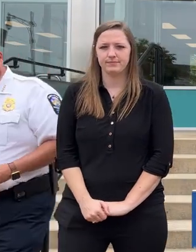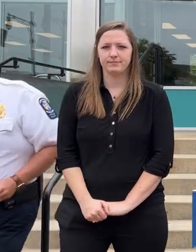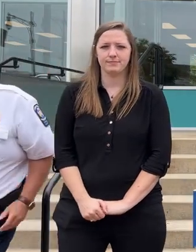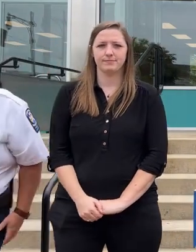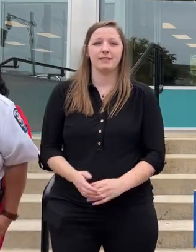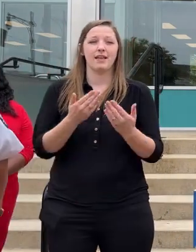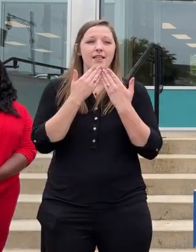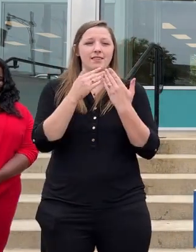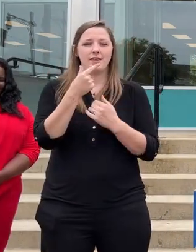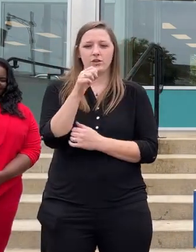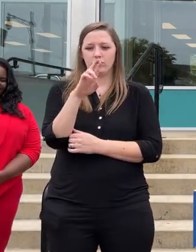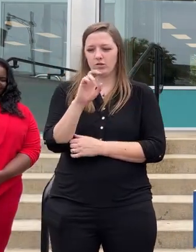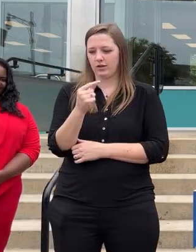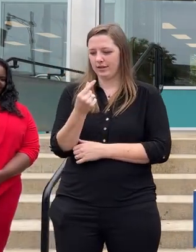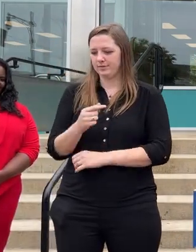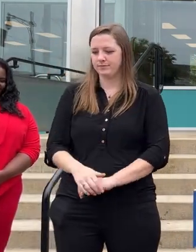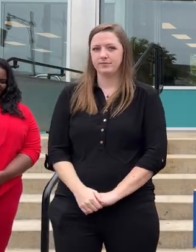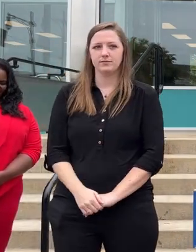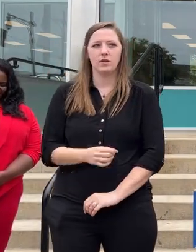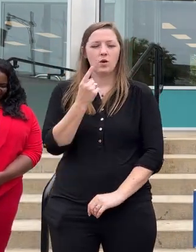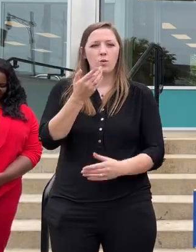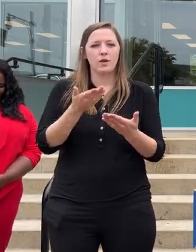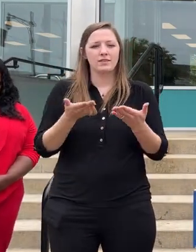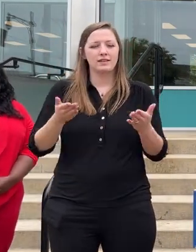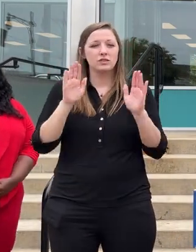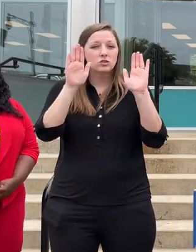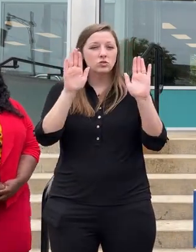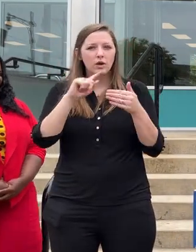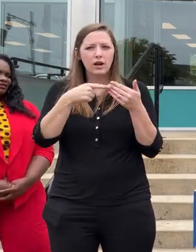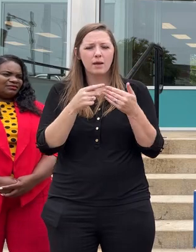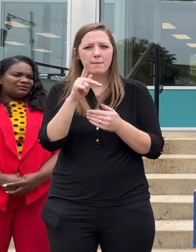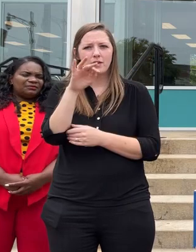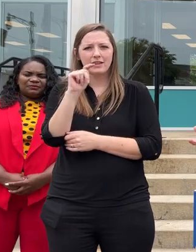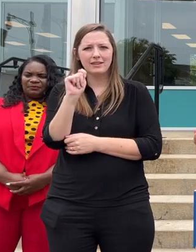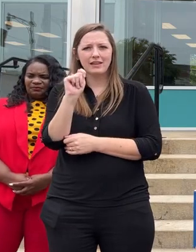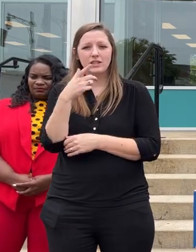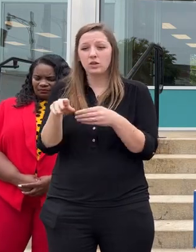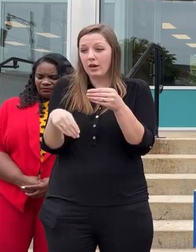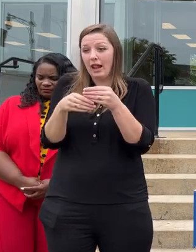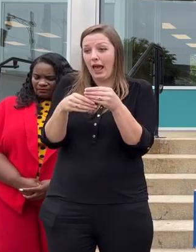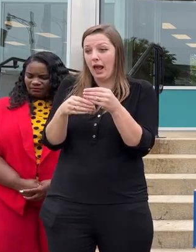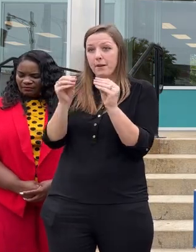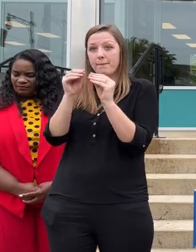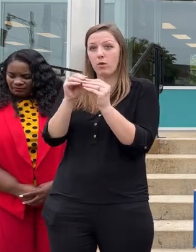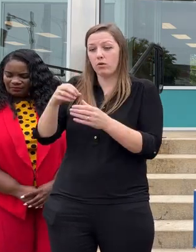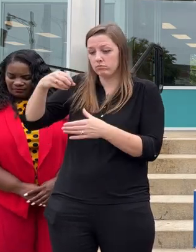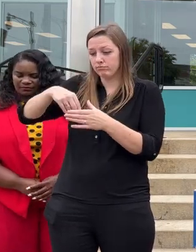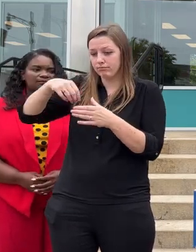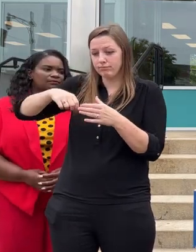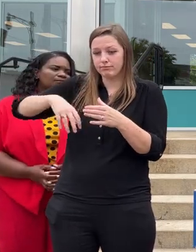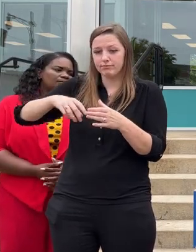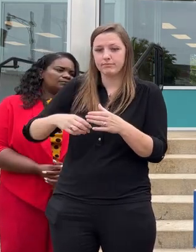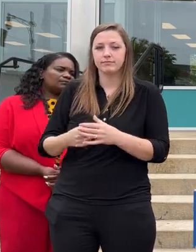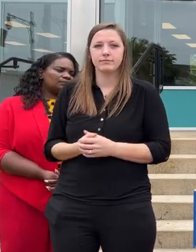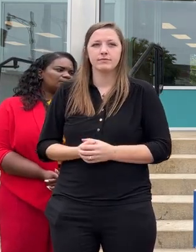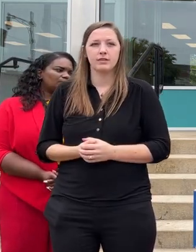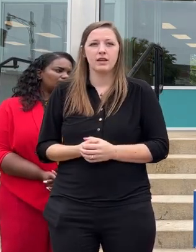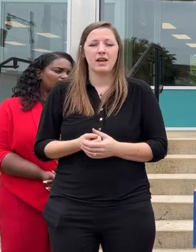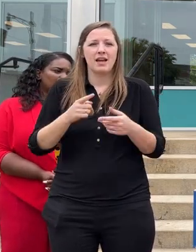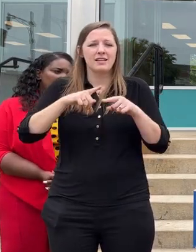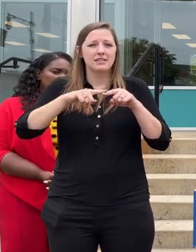Thank you, Greg. One of the things that's great about the kits is you can add additional items to it. So depending on what your needs